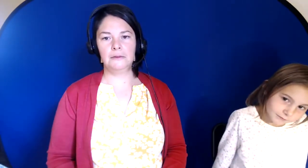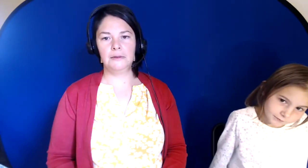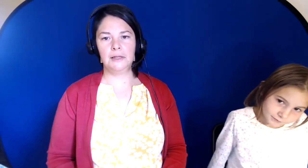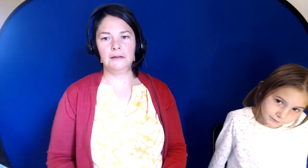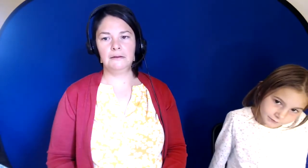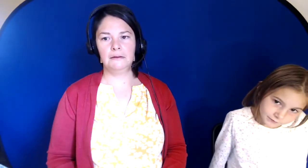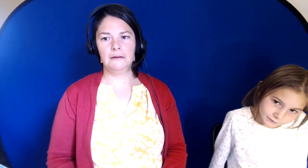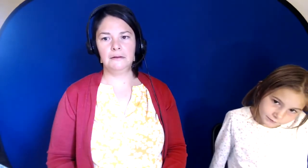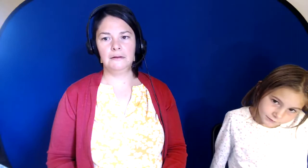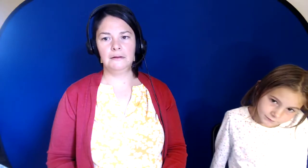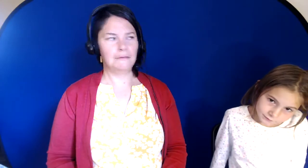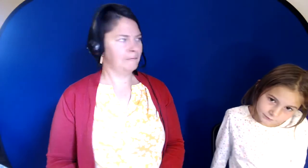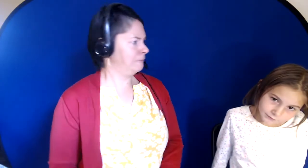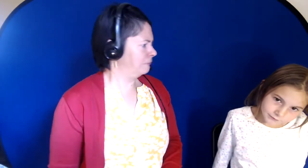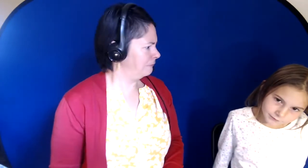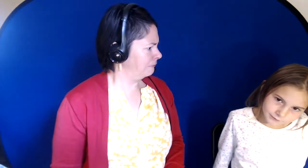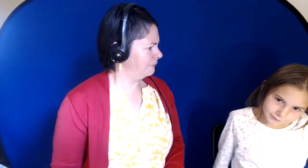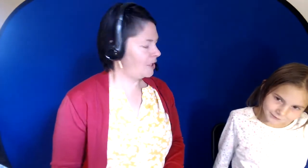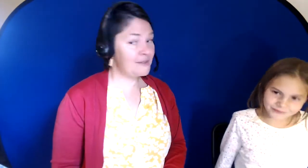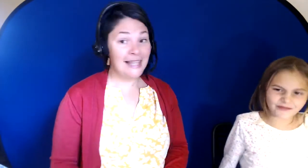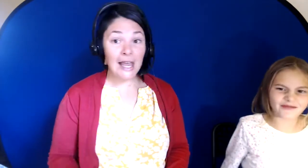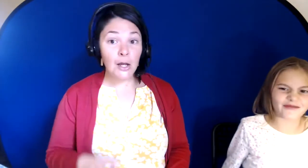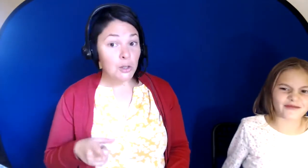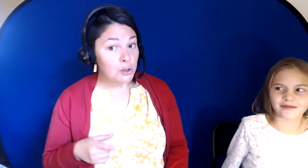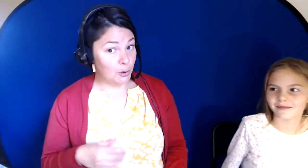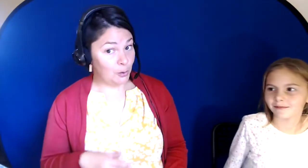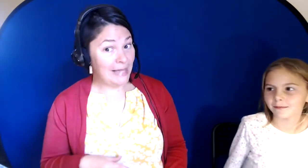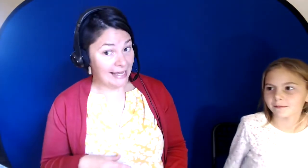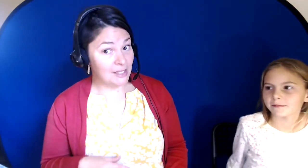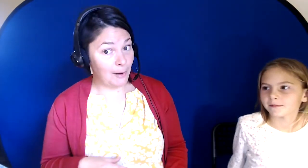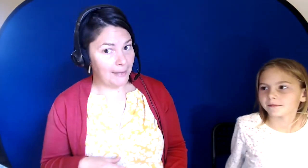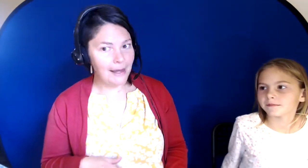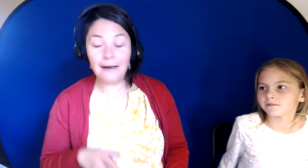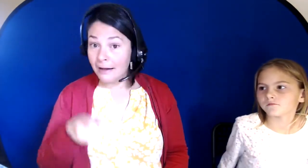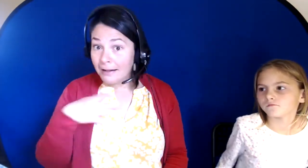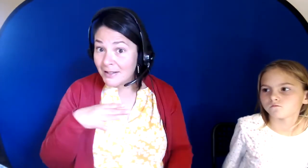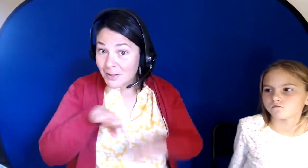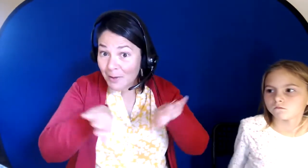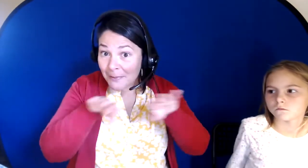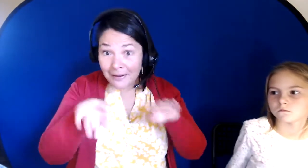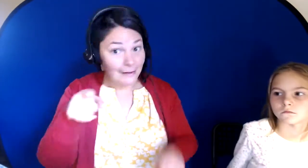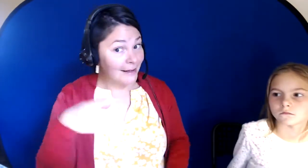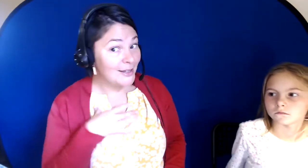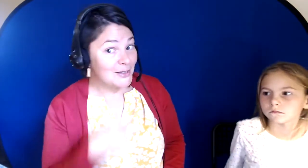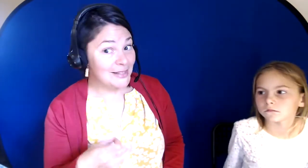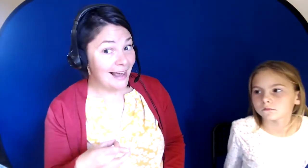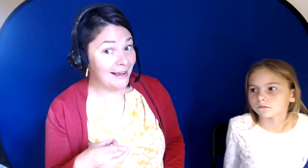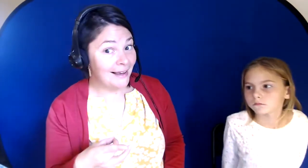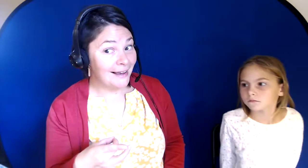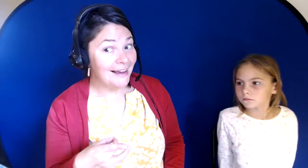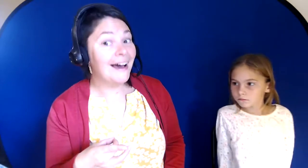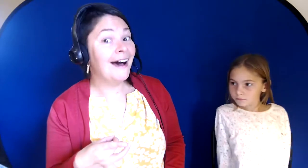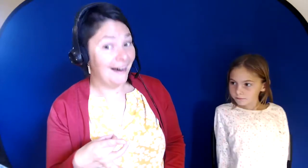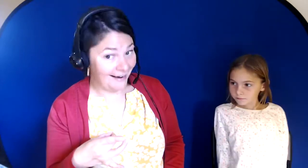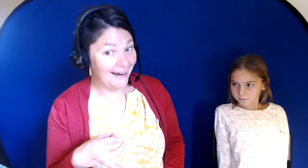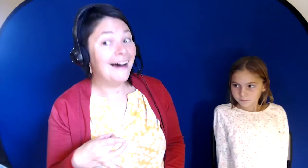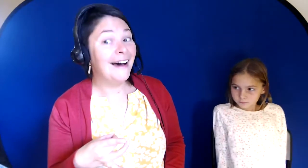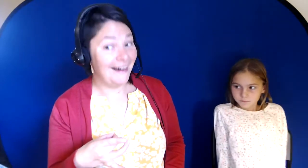swimming? You have to say, do you like swimming? Swim? You like?